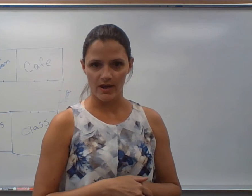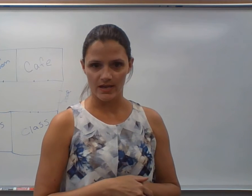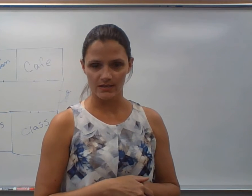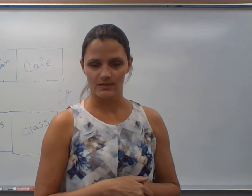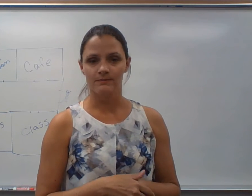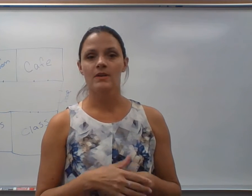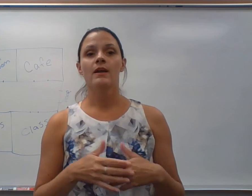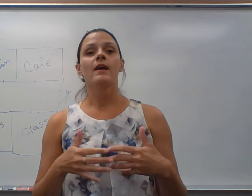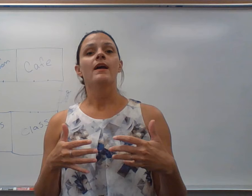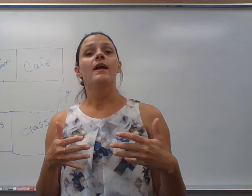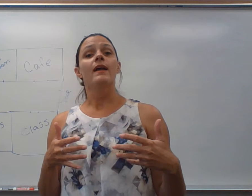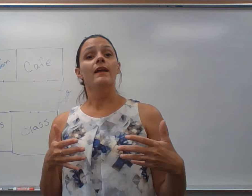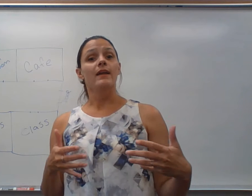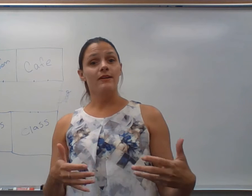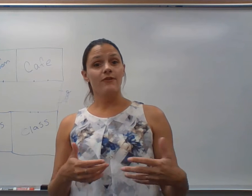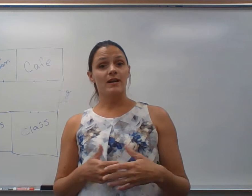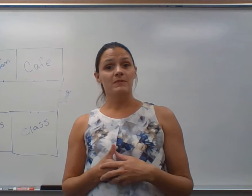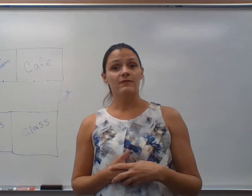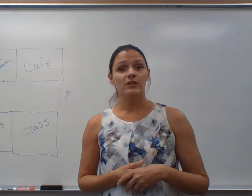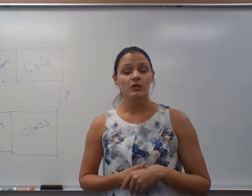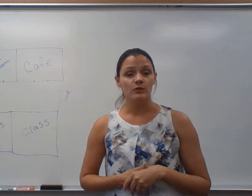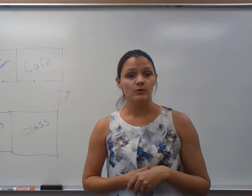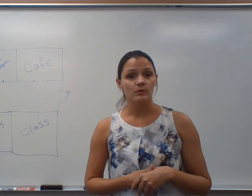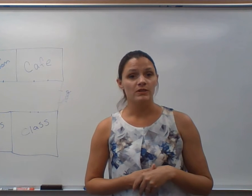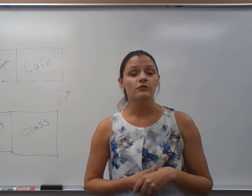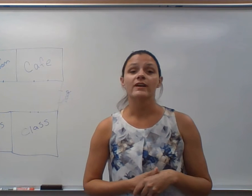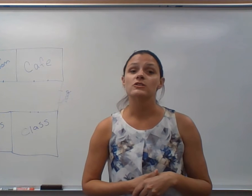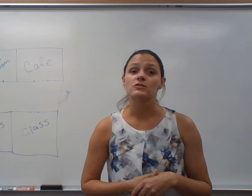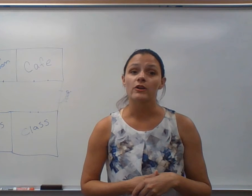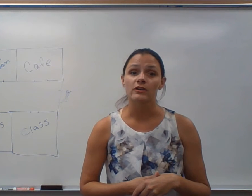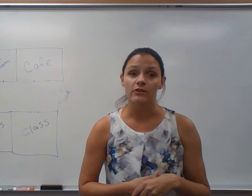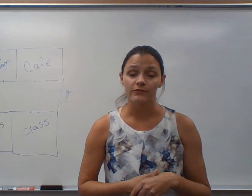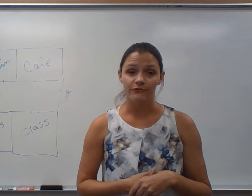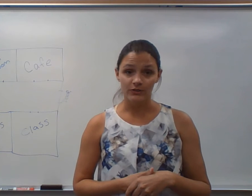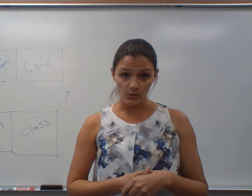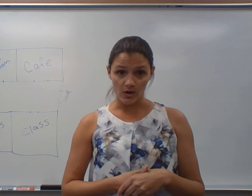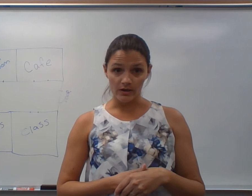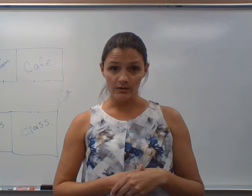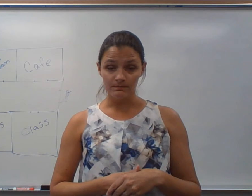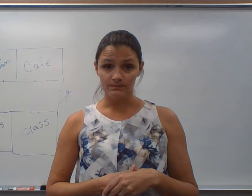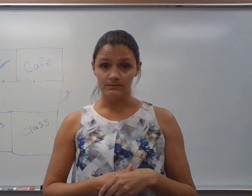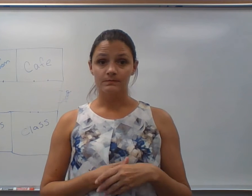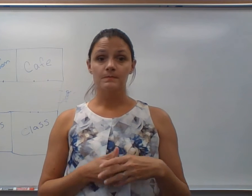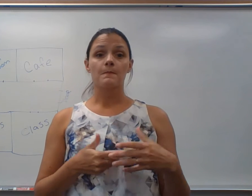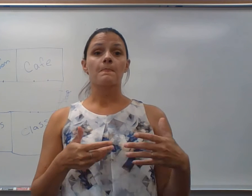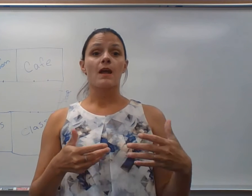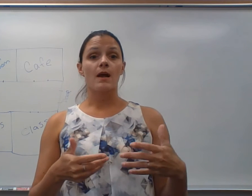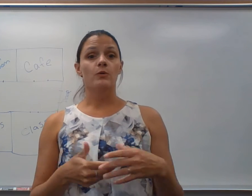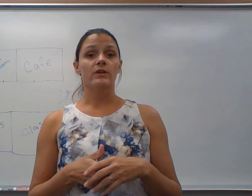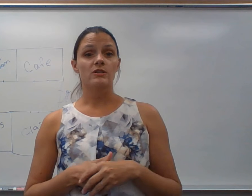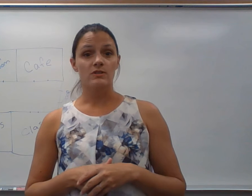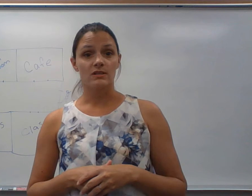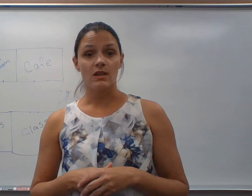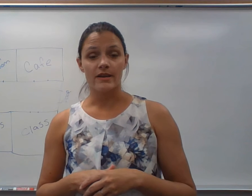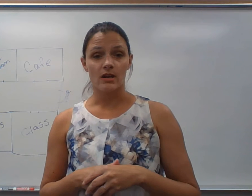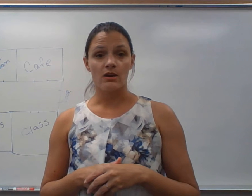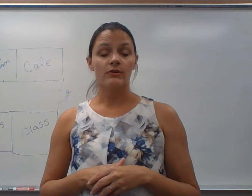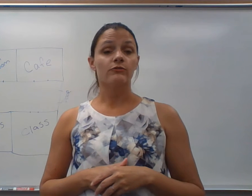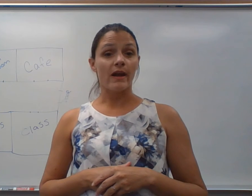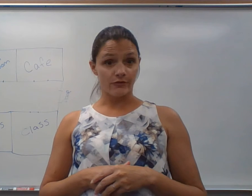headed. If I am giving you directions on another floor, I'm going to use a lot of